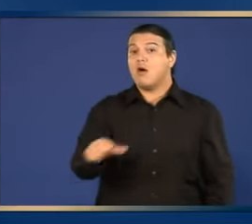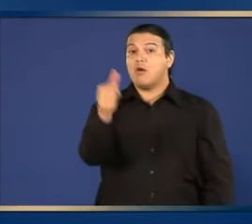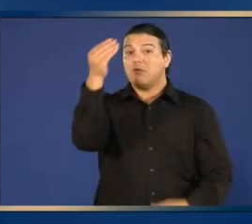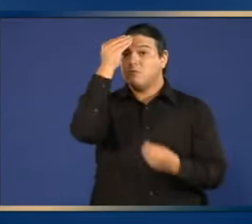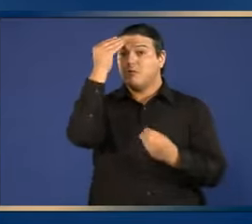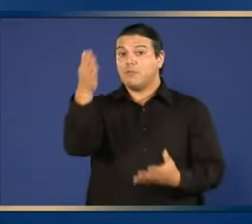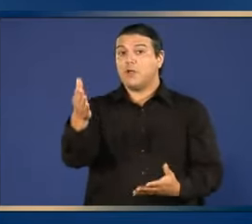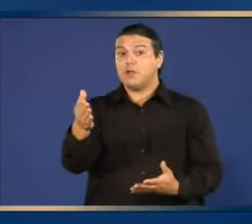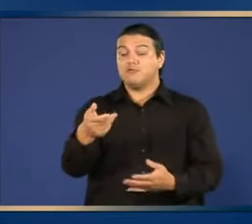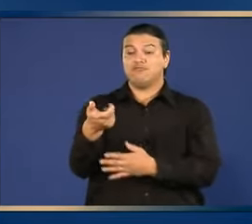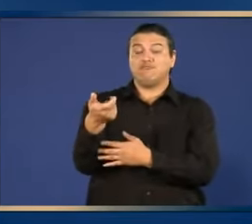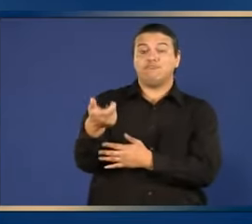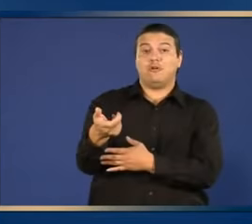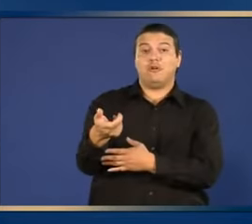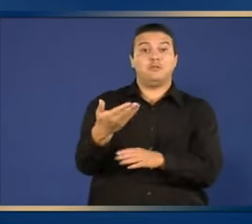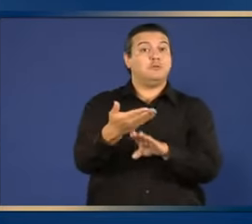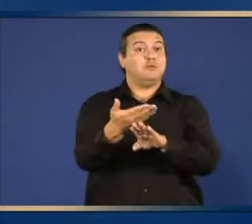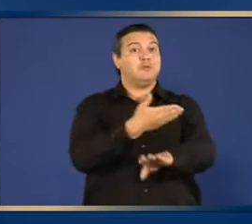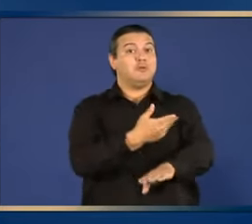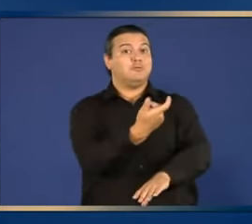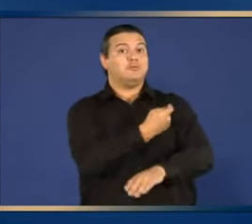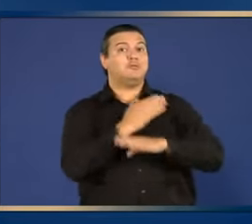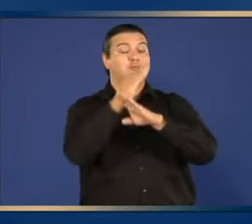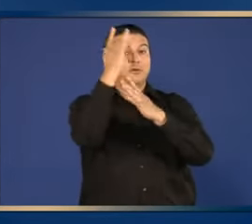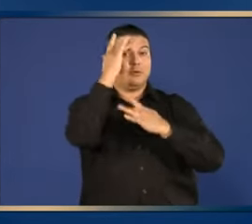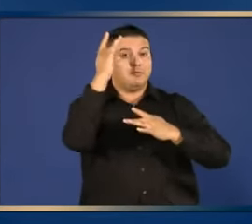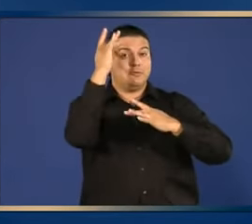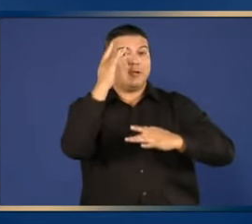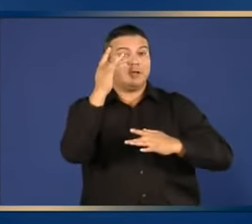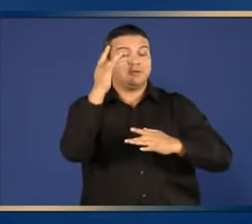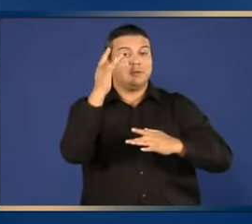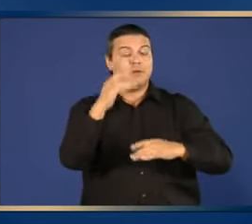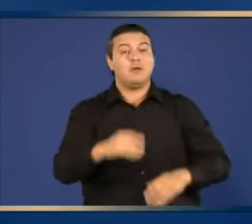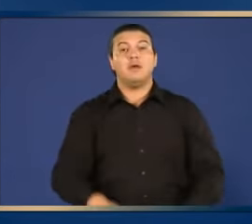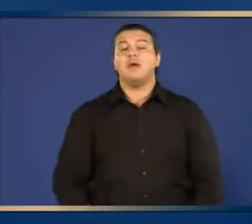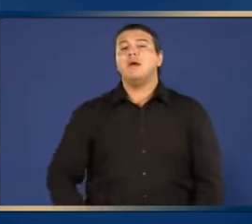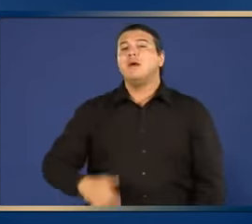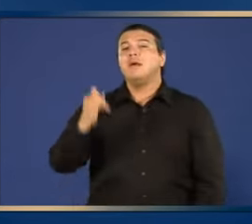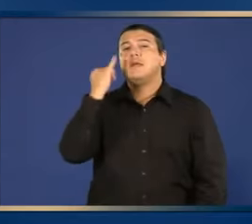Other information to review before being vaccinated.